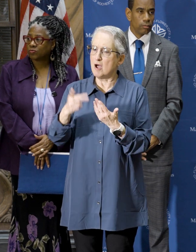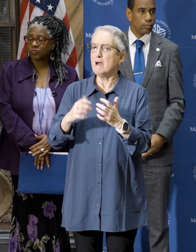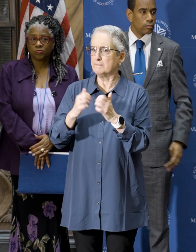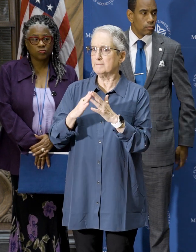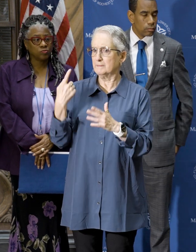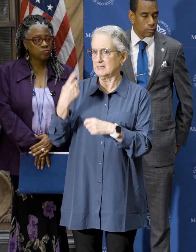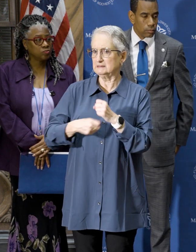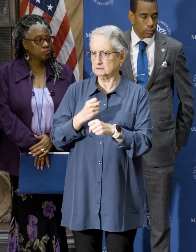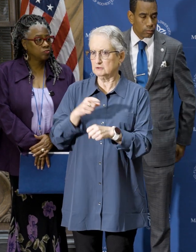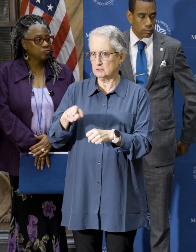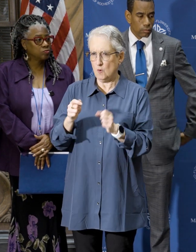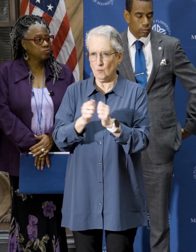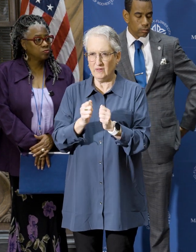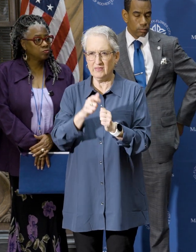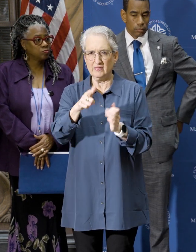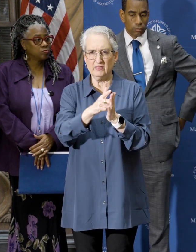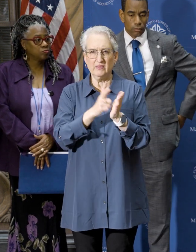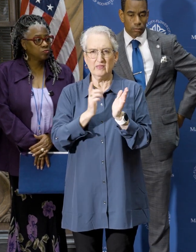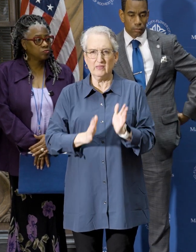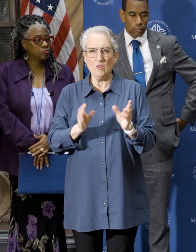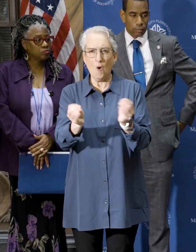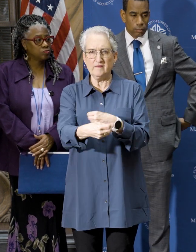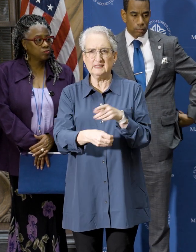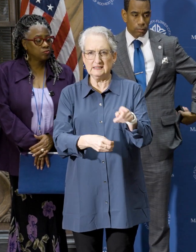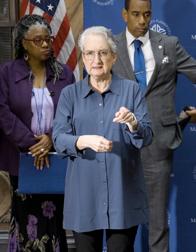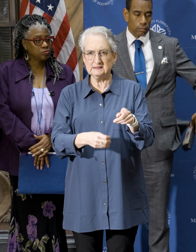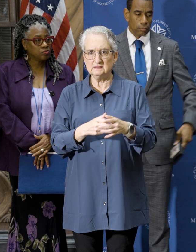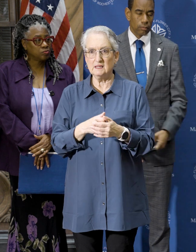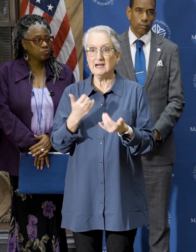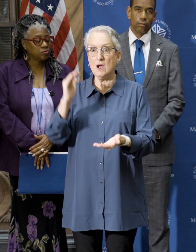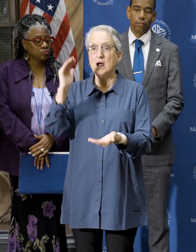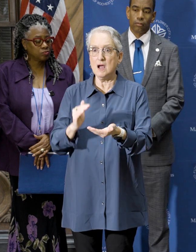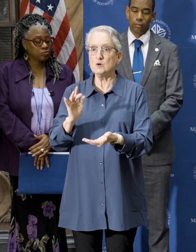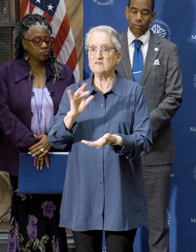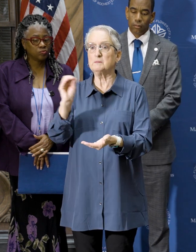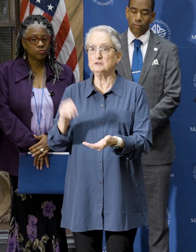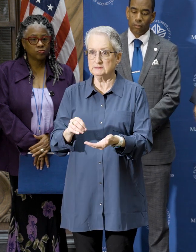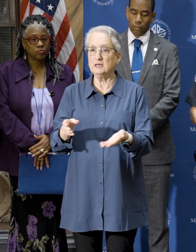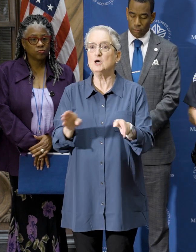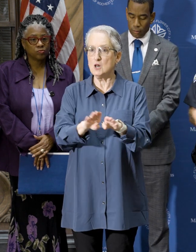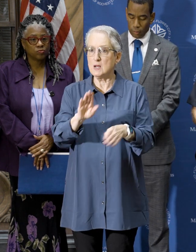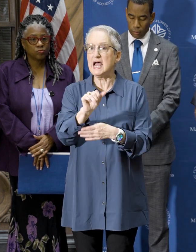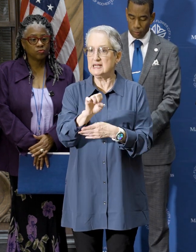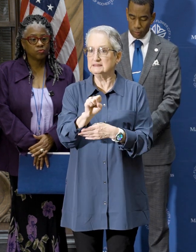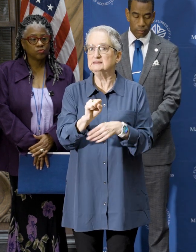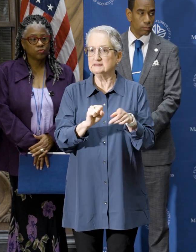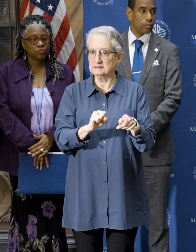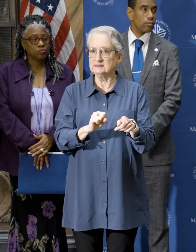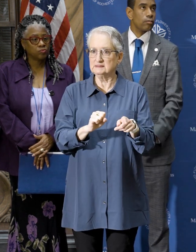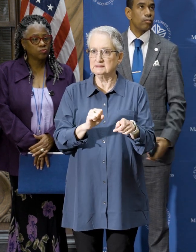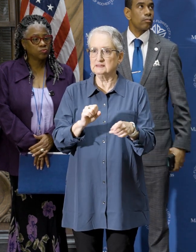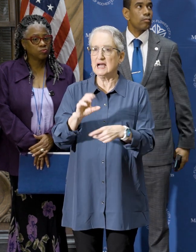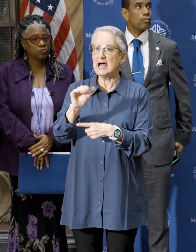office, has led to more than a 25% closure rate in cases that we've partnered on. And again, before this initiative,